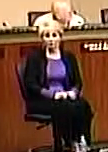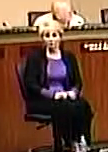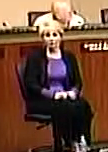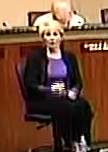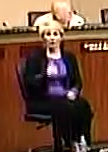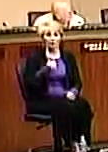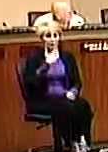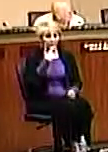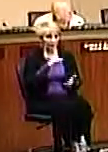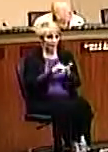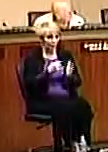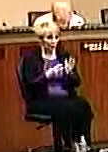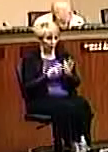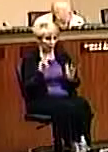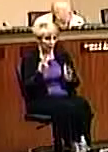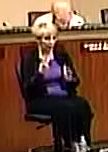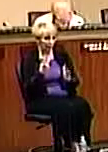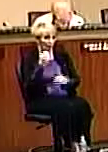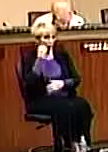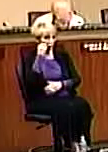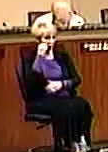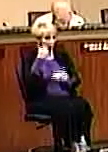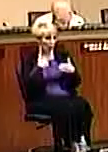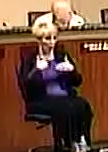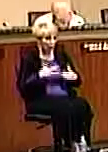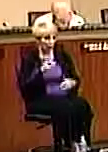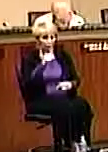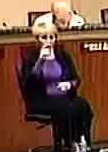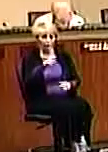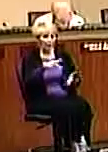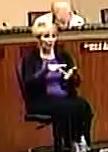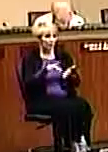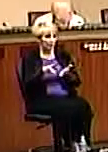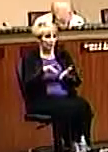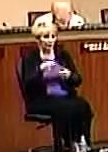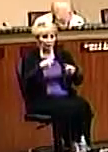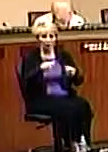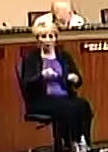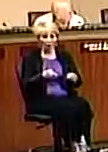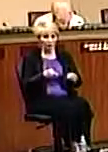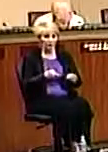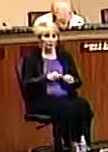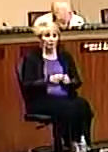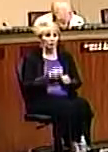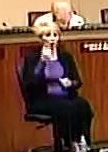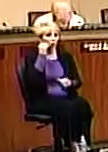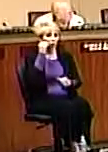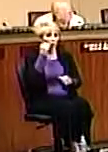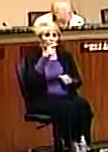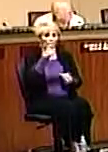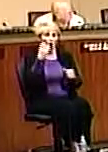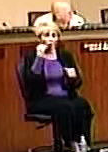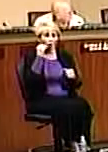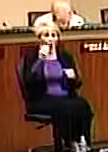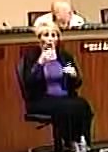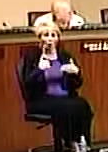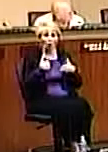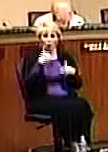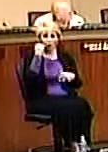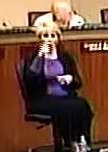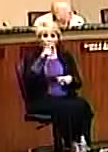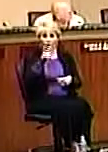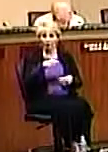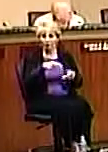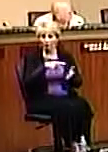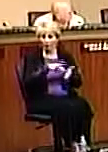I'm going to say this twice. Homeowners do not have to pay a deposit. Homeowners do not have to